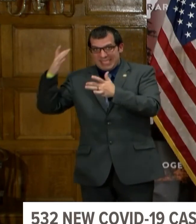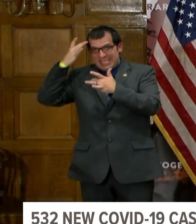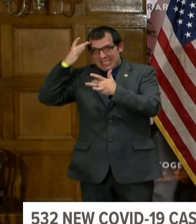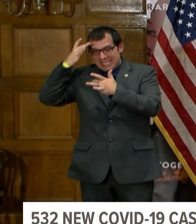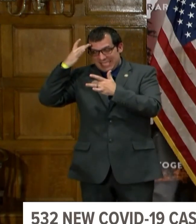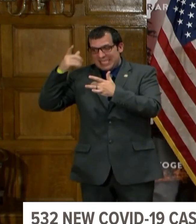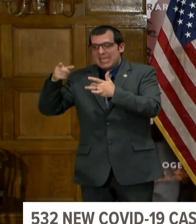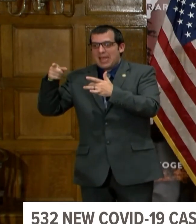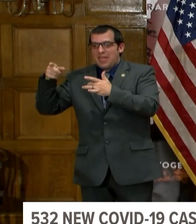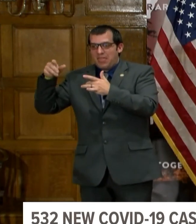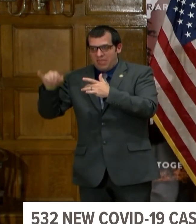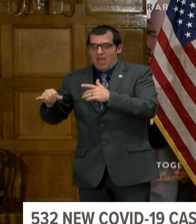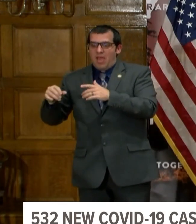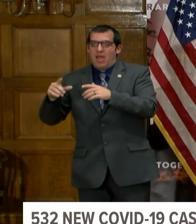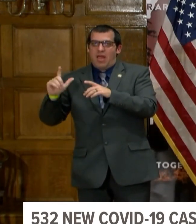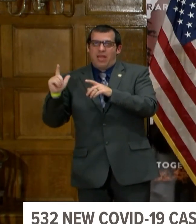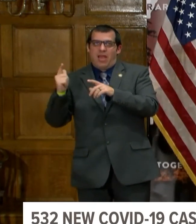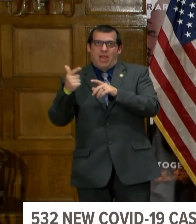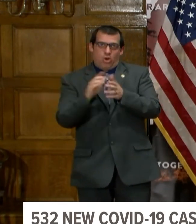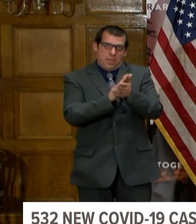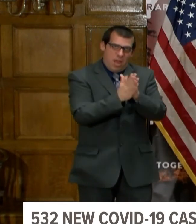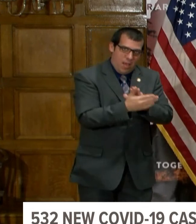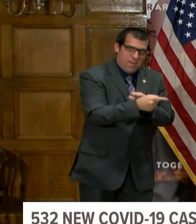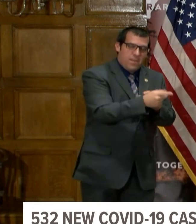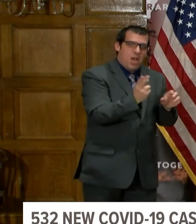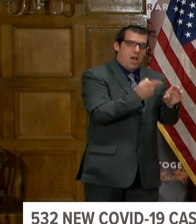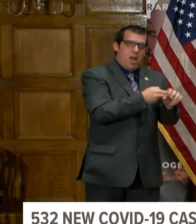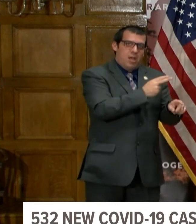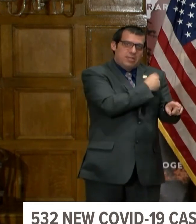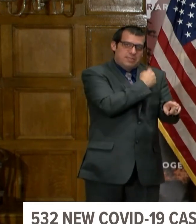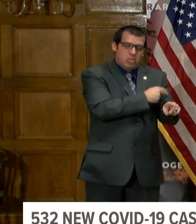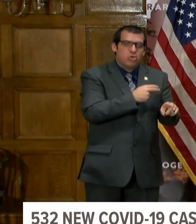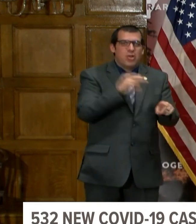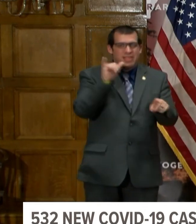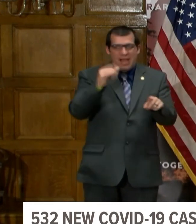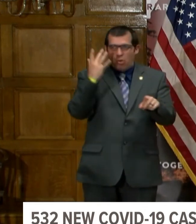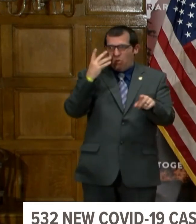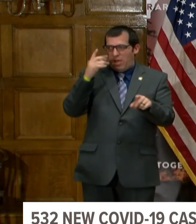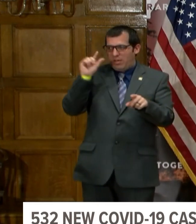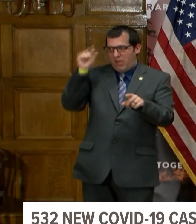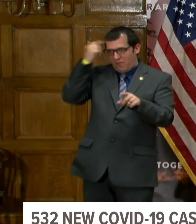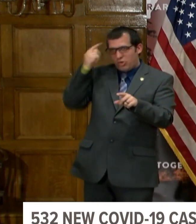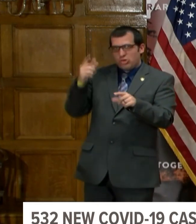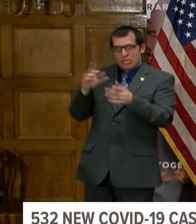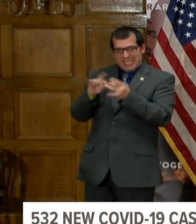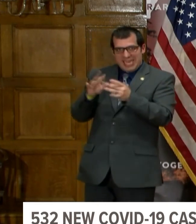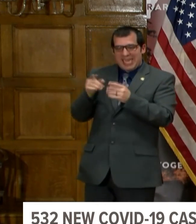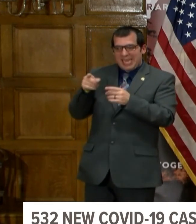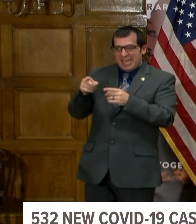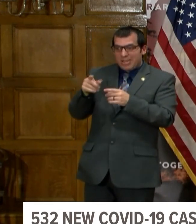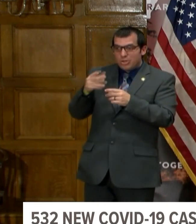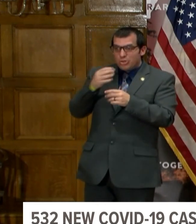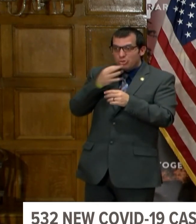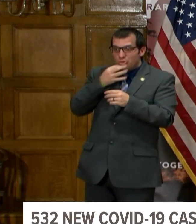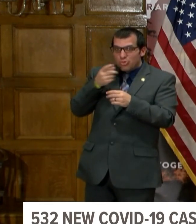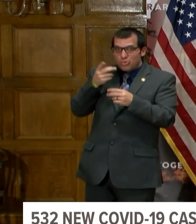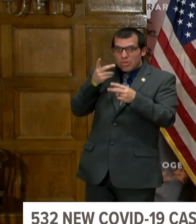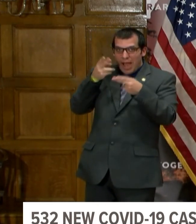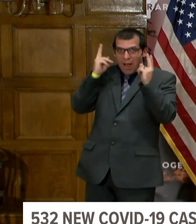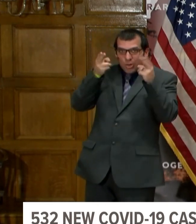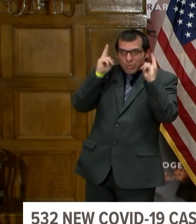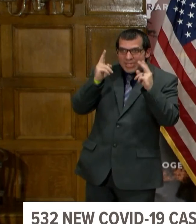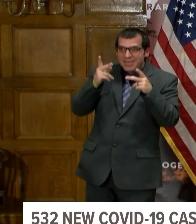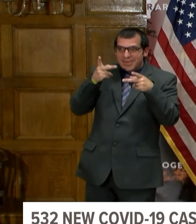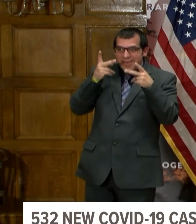that for Halloween, for Thanksgiving, and for Christmas and New Year's, we can see significant waves of